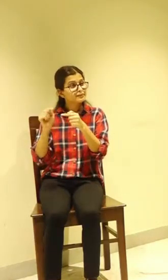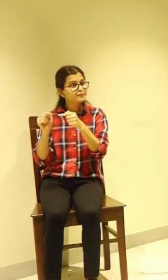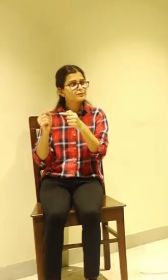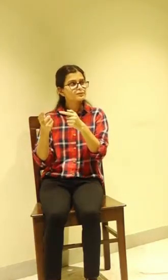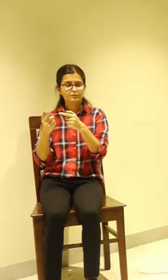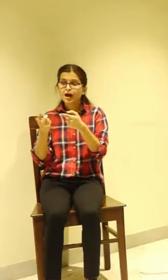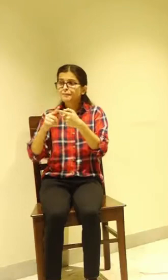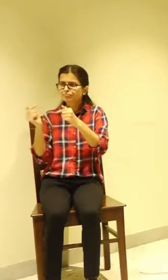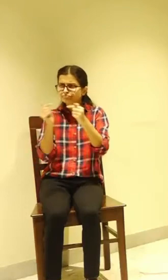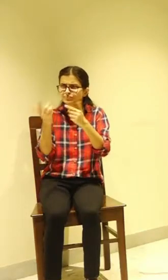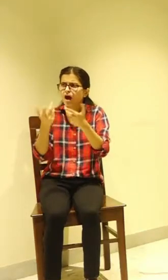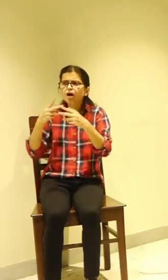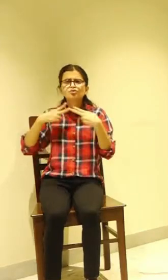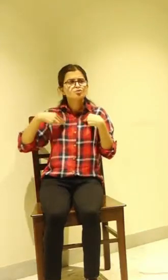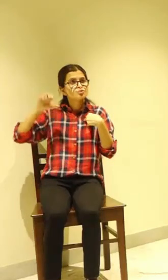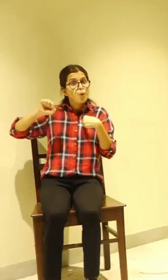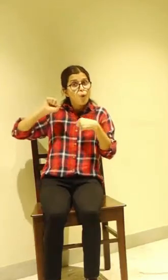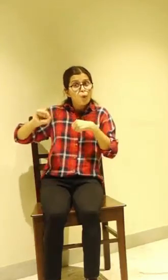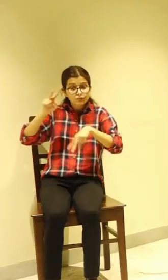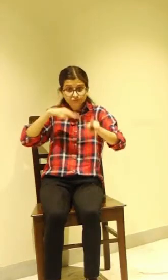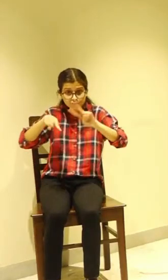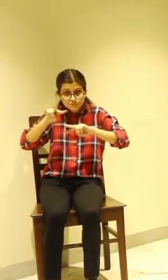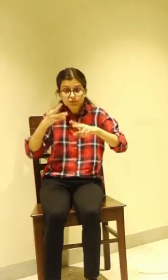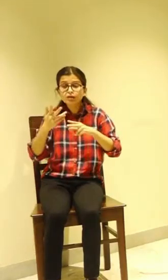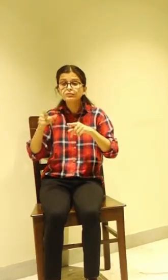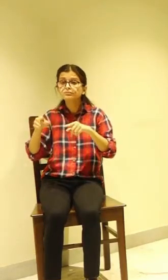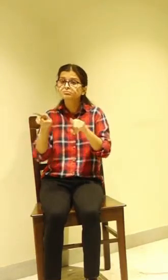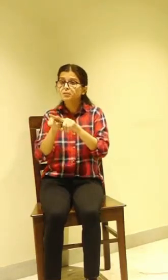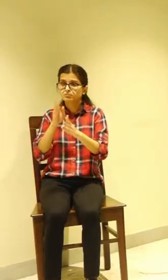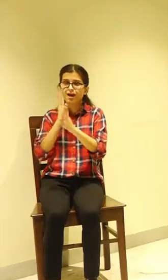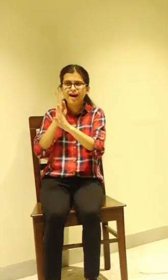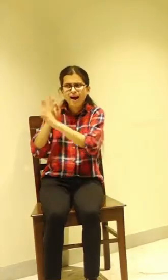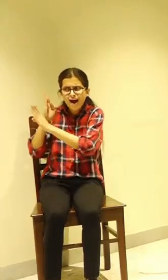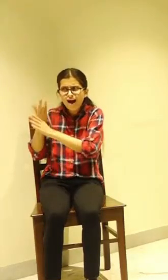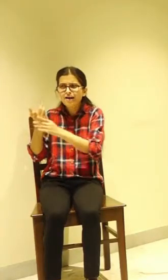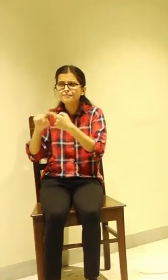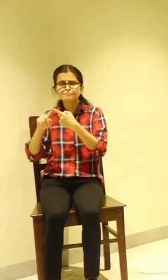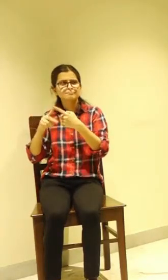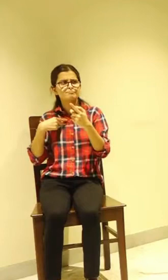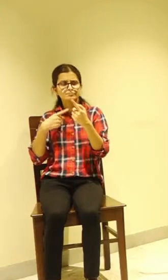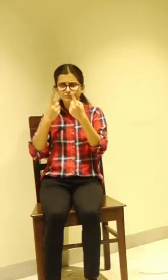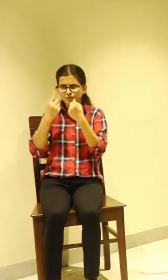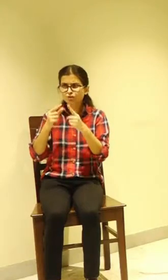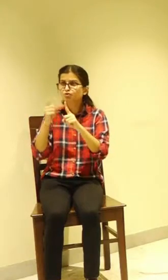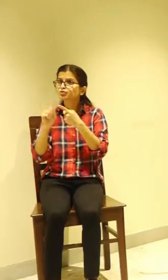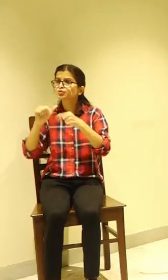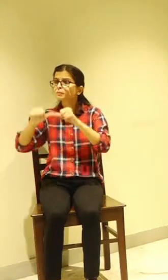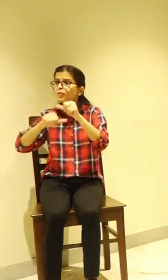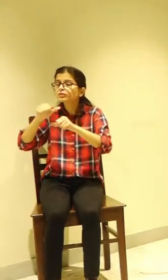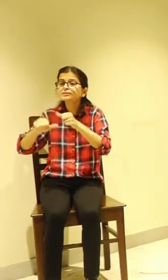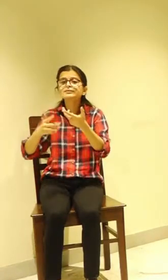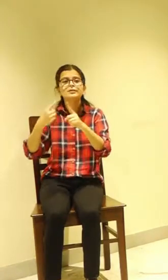objection to judicial review itself, it relates directly to recognition of due process rights, and especially unenumerated rights, which